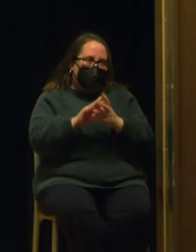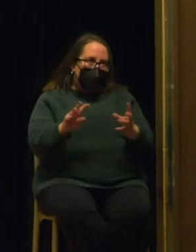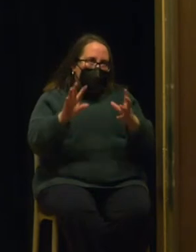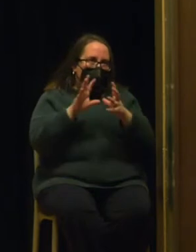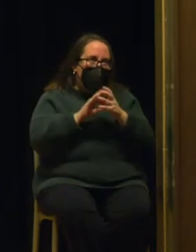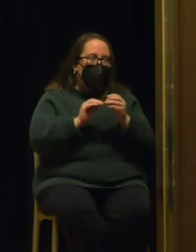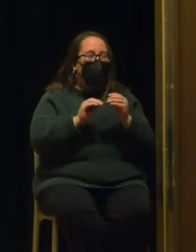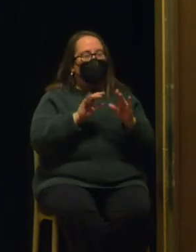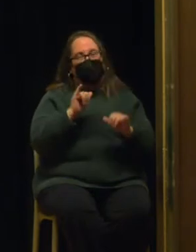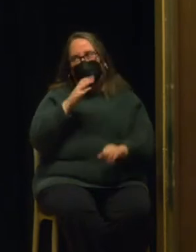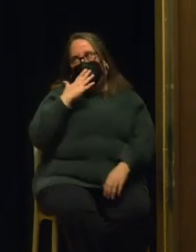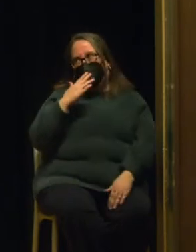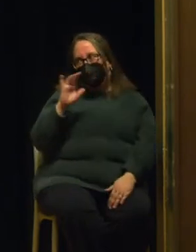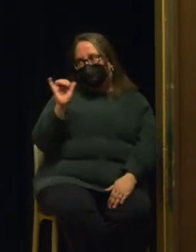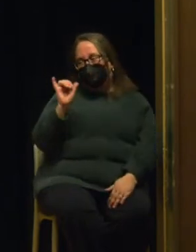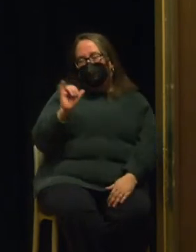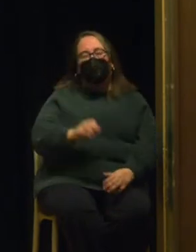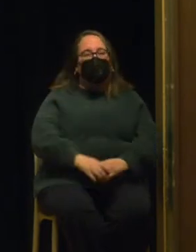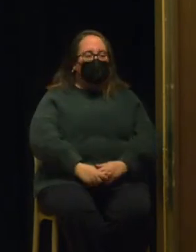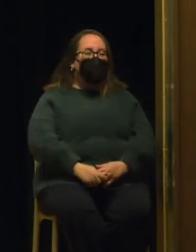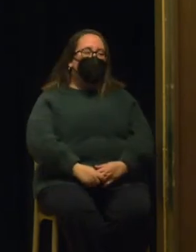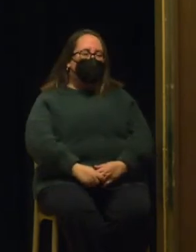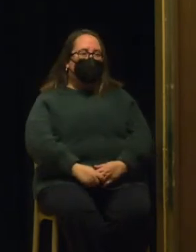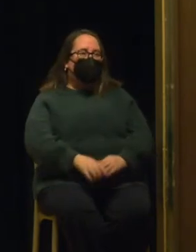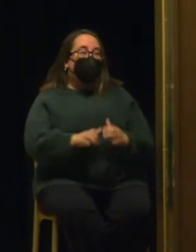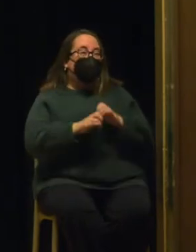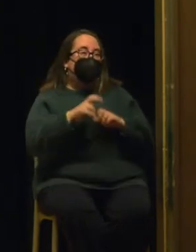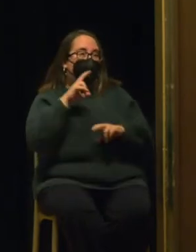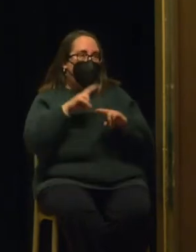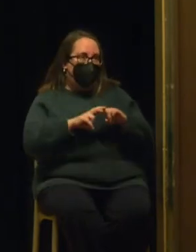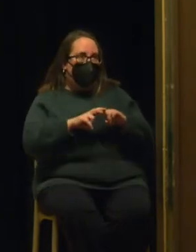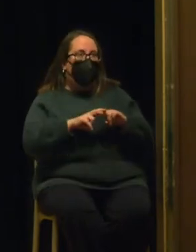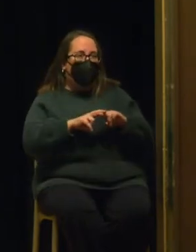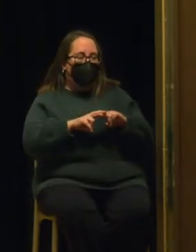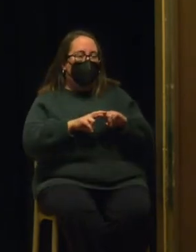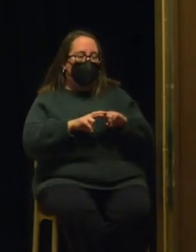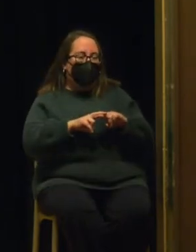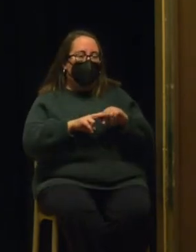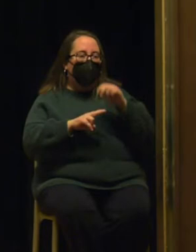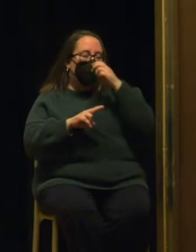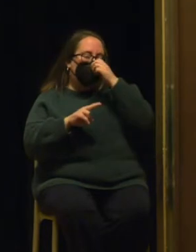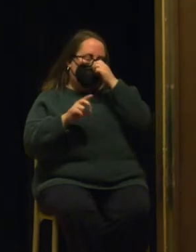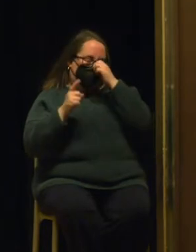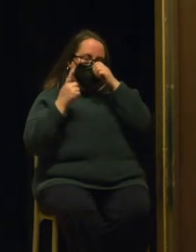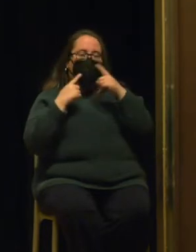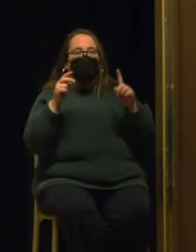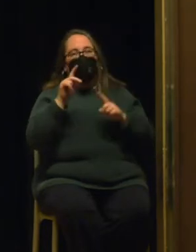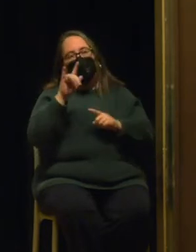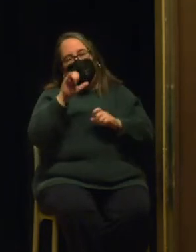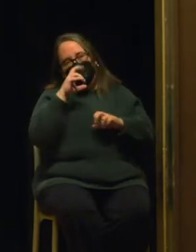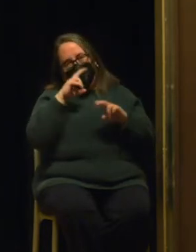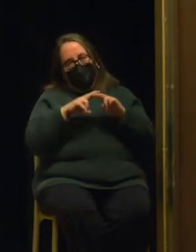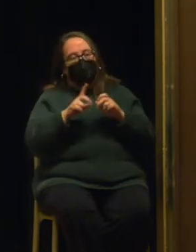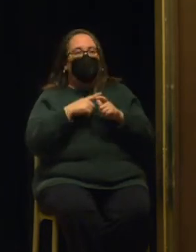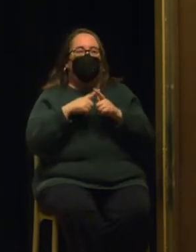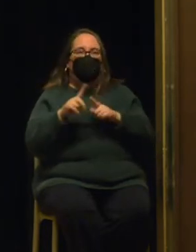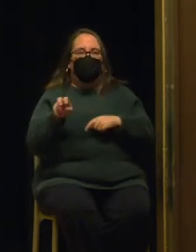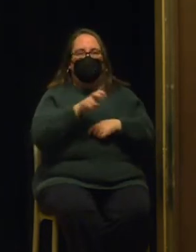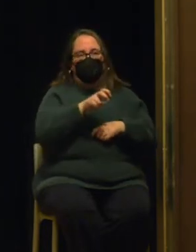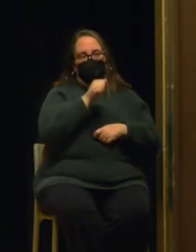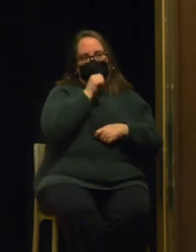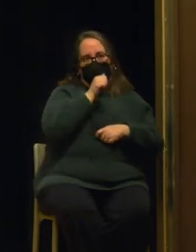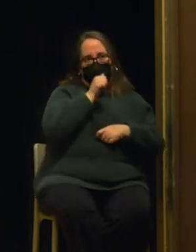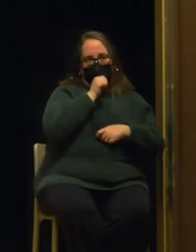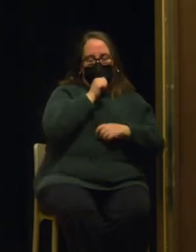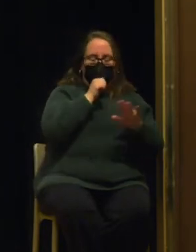huge success. Good. So, you know, it was a lot of fun. But going public was amazing. Then we went private, which was a